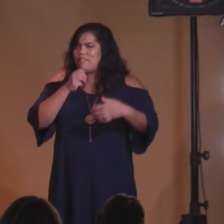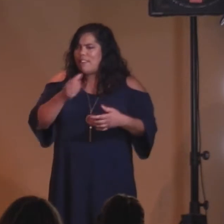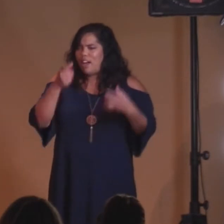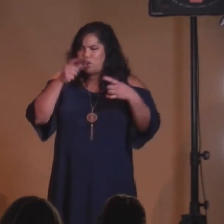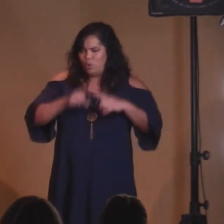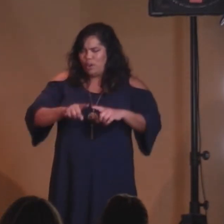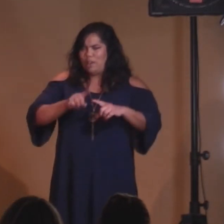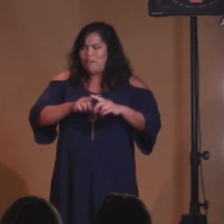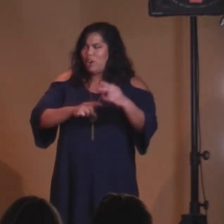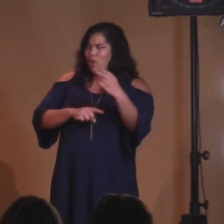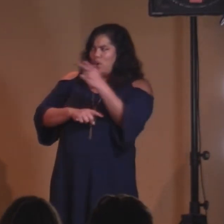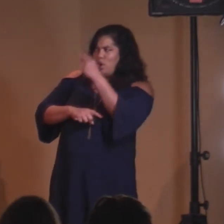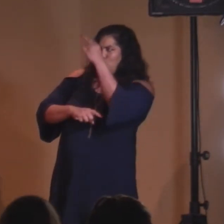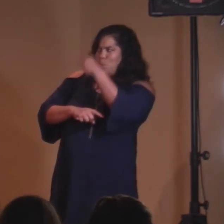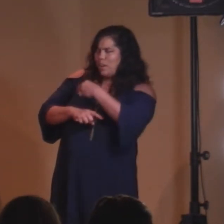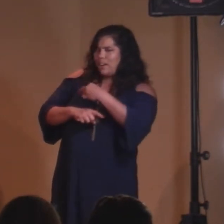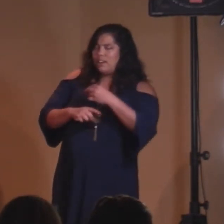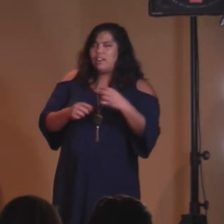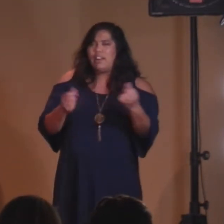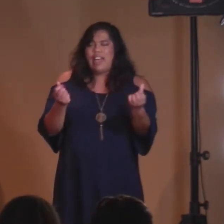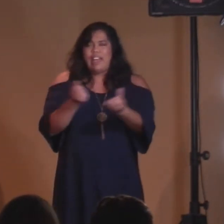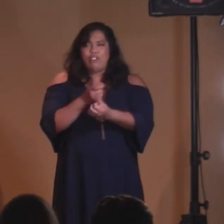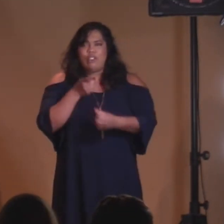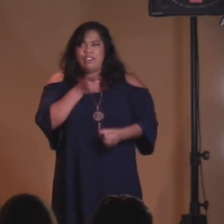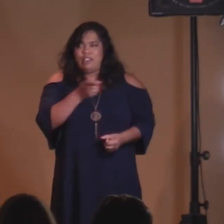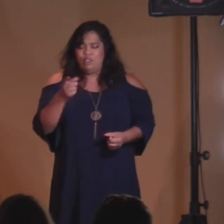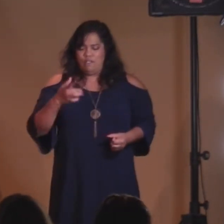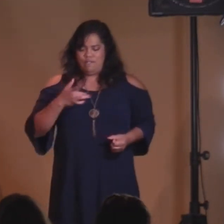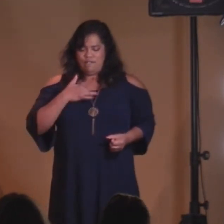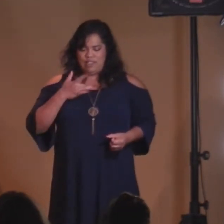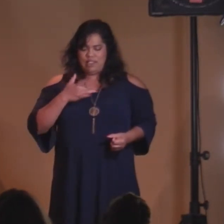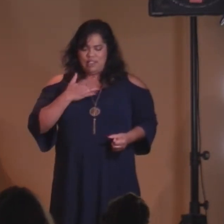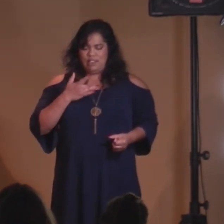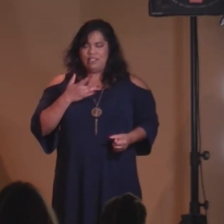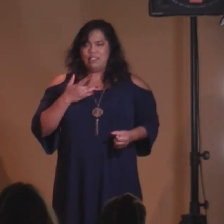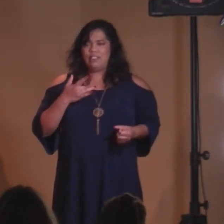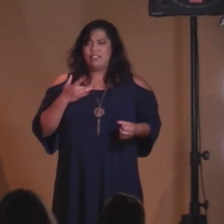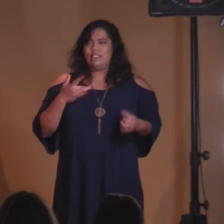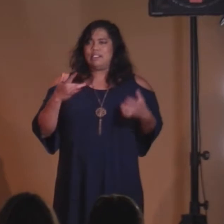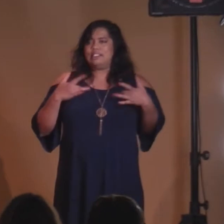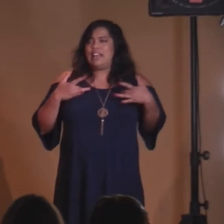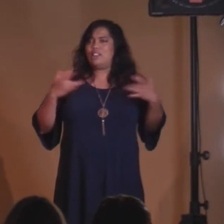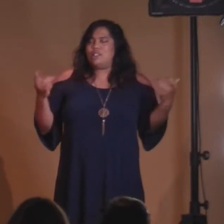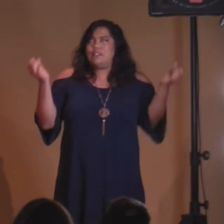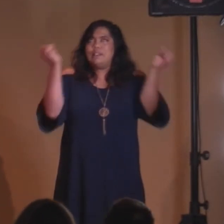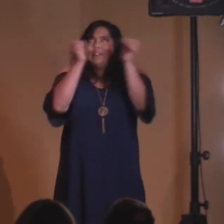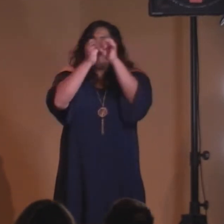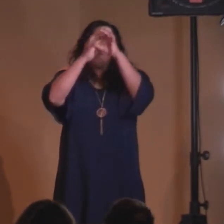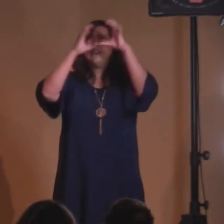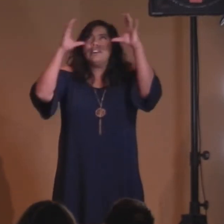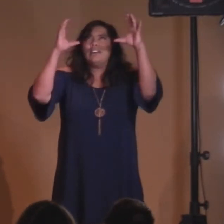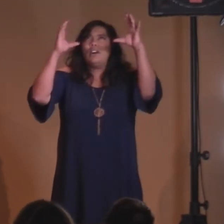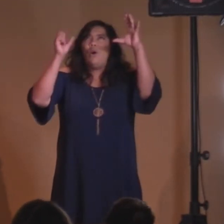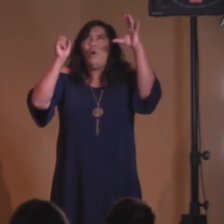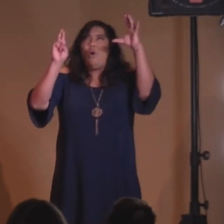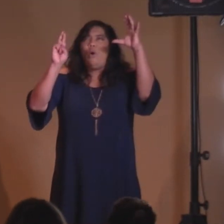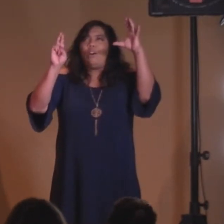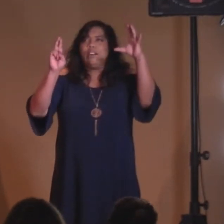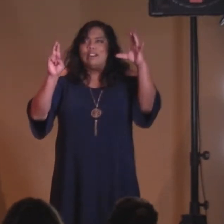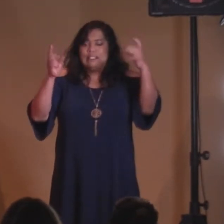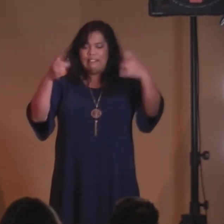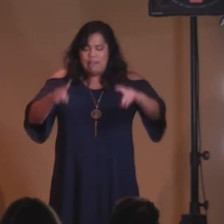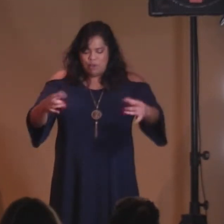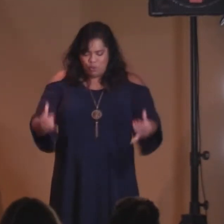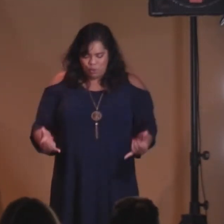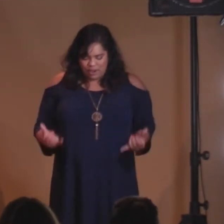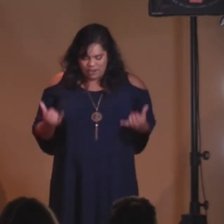I feel, are they imagined or are they right here, right now? The fear